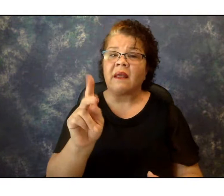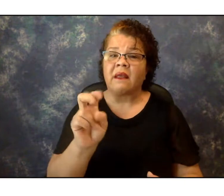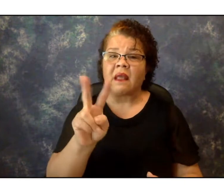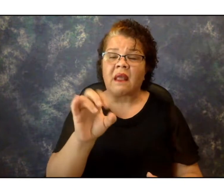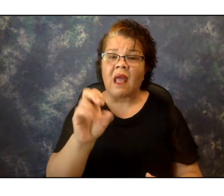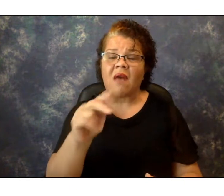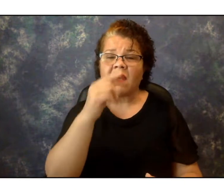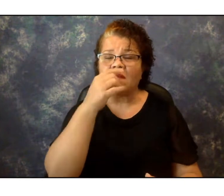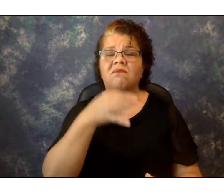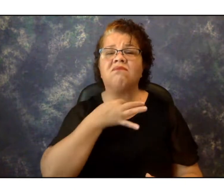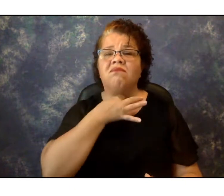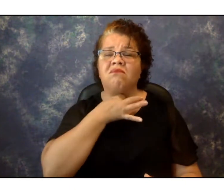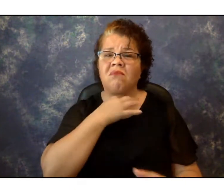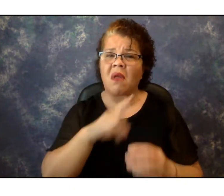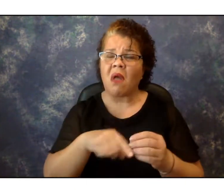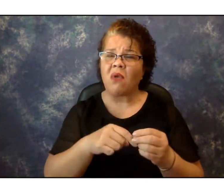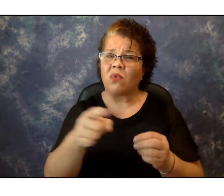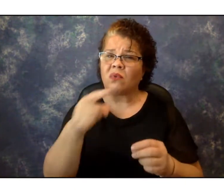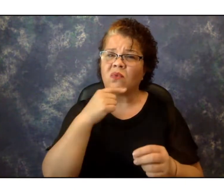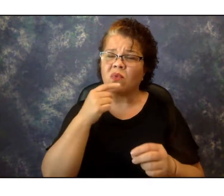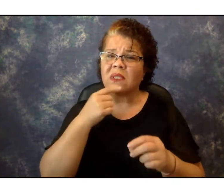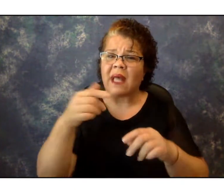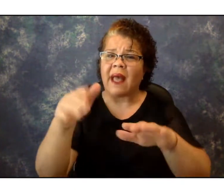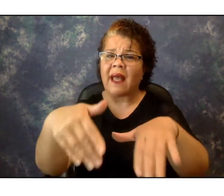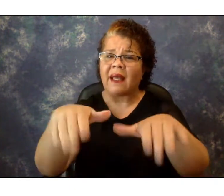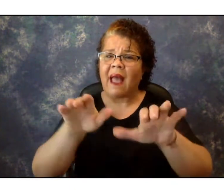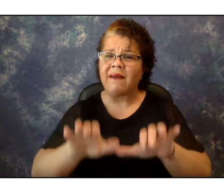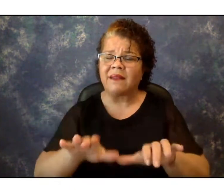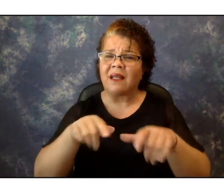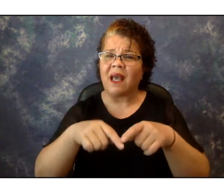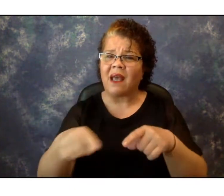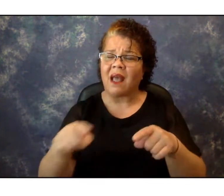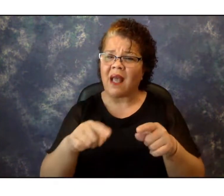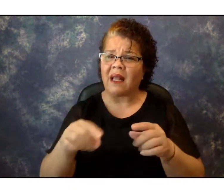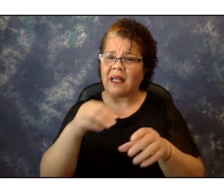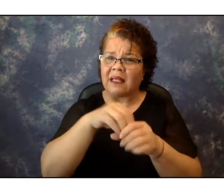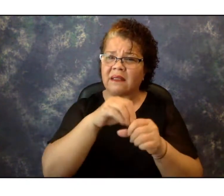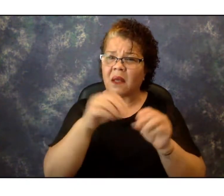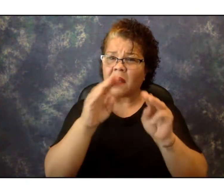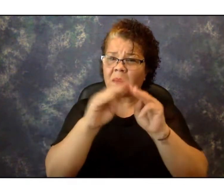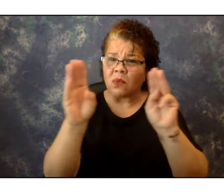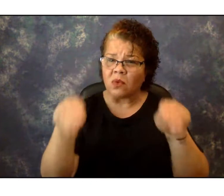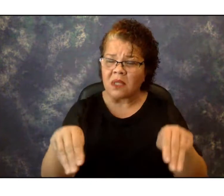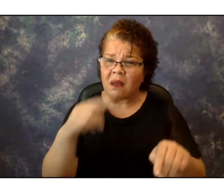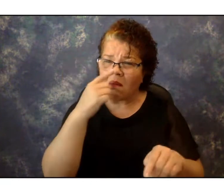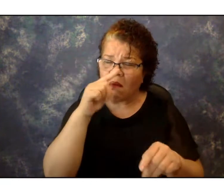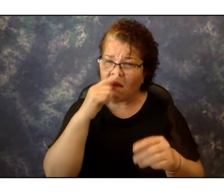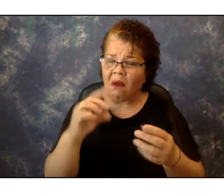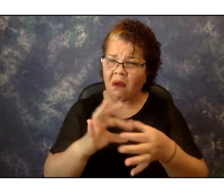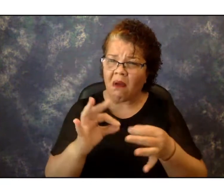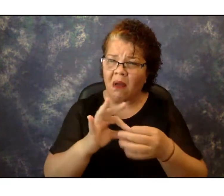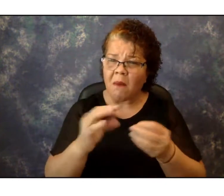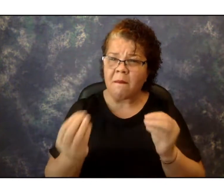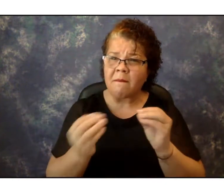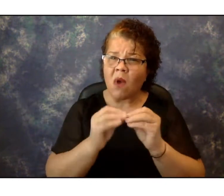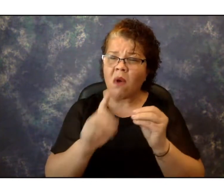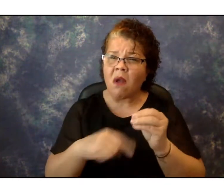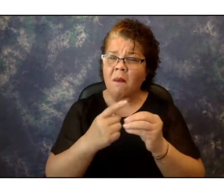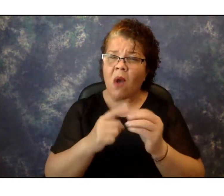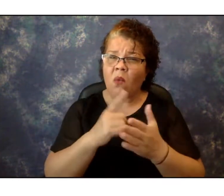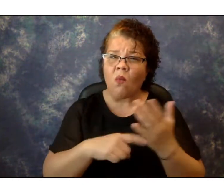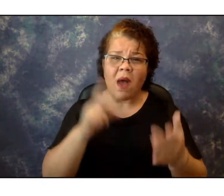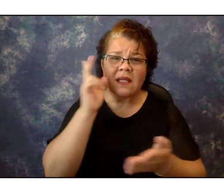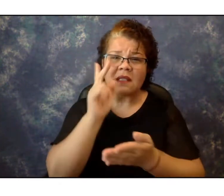its display in the museum, and what you can tell us about the decision that Secretary Bunch made, your